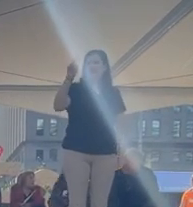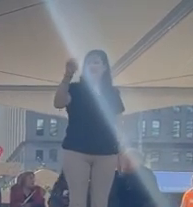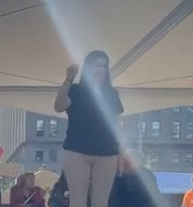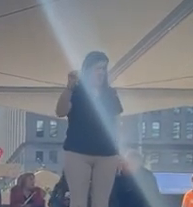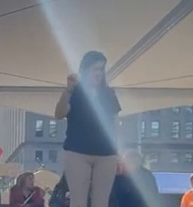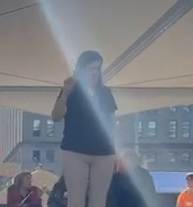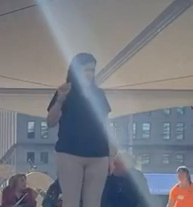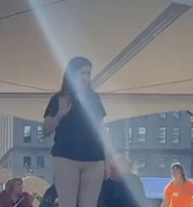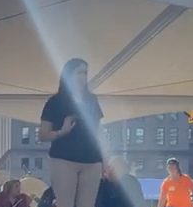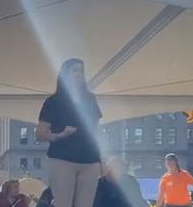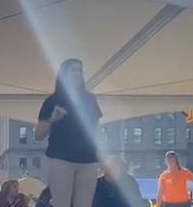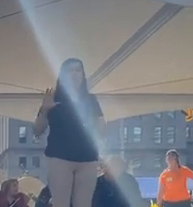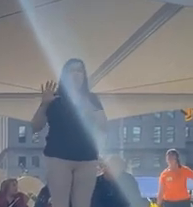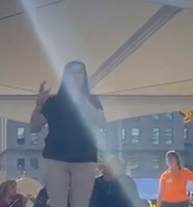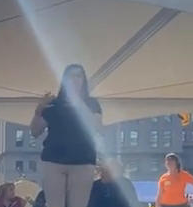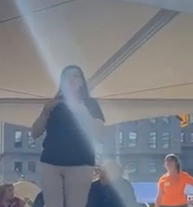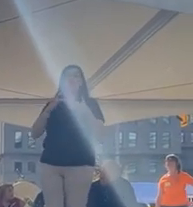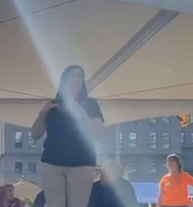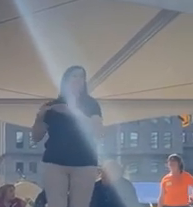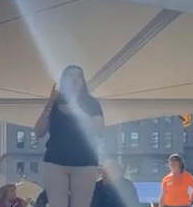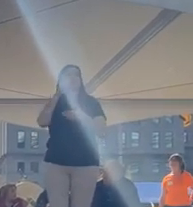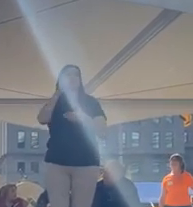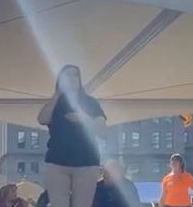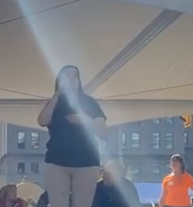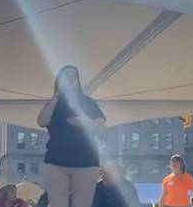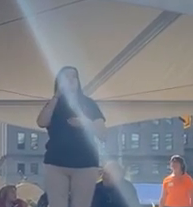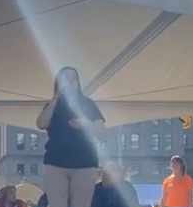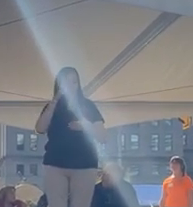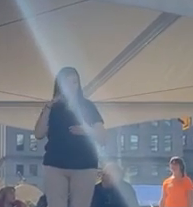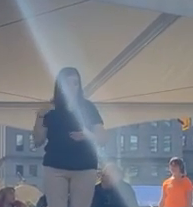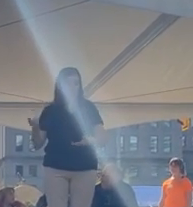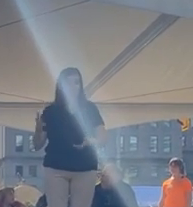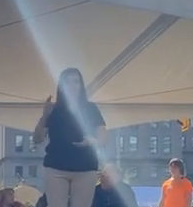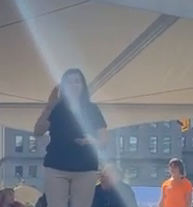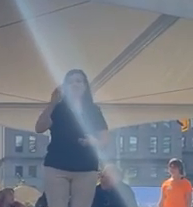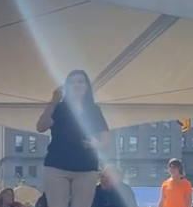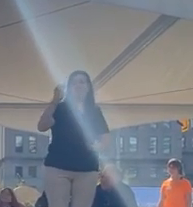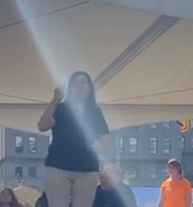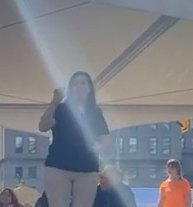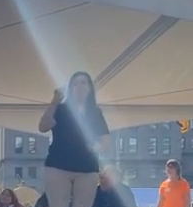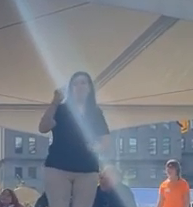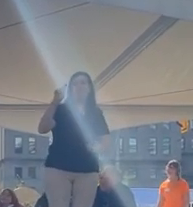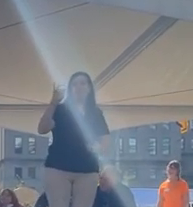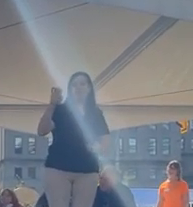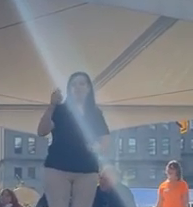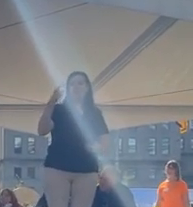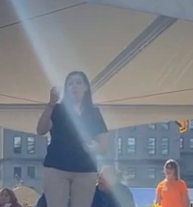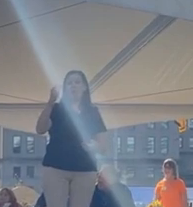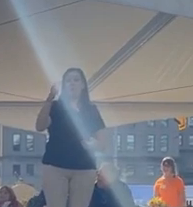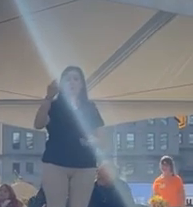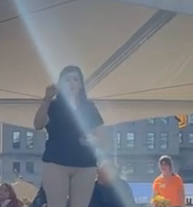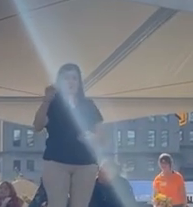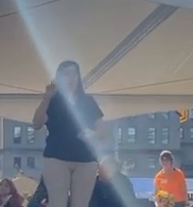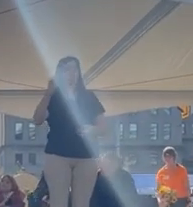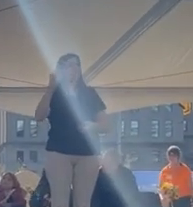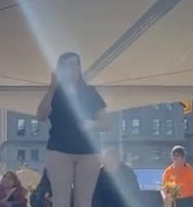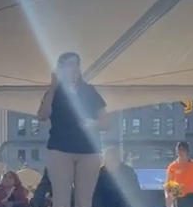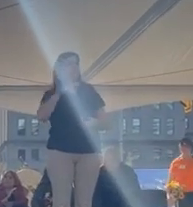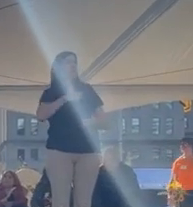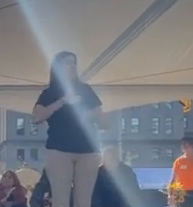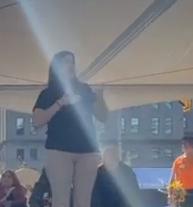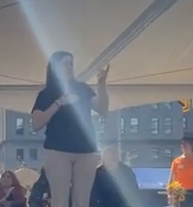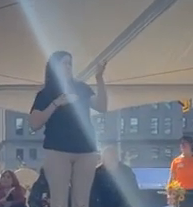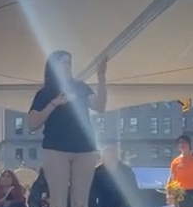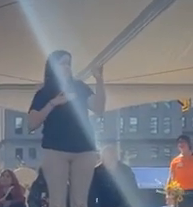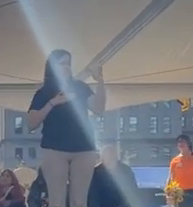Act. That group was spearheaded by none other than Melanie Hogan. So Melanie, you could slowly make your way up